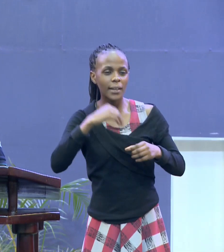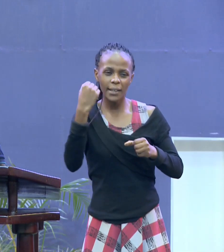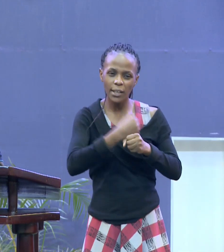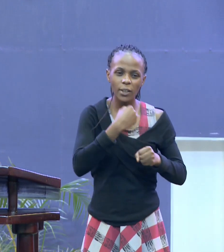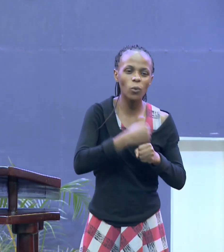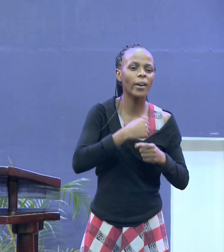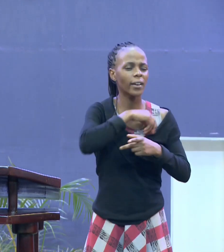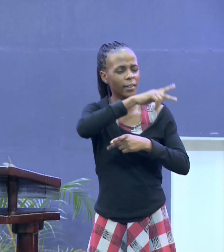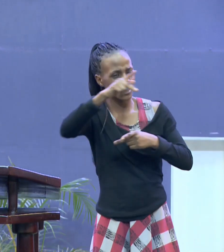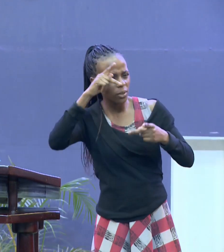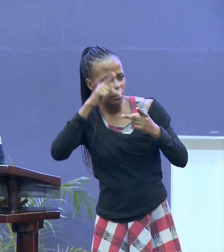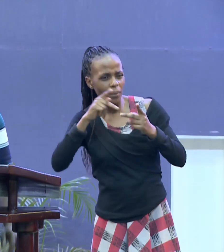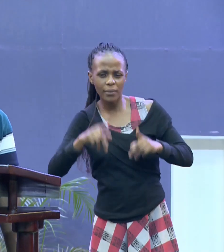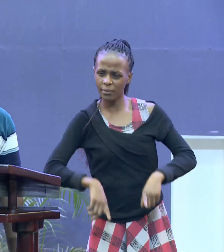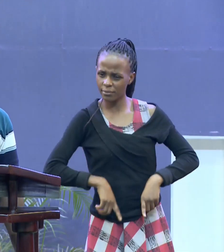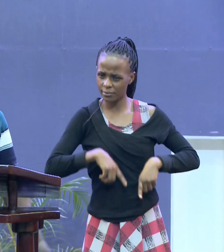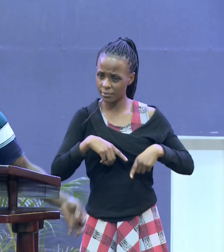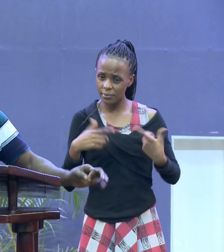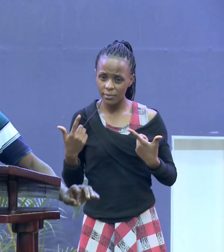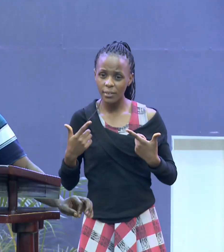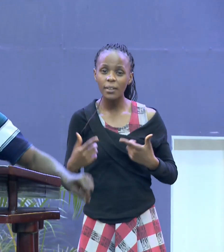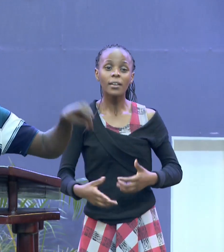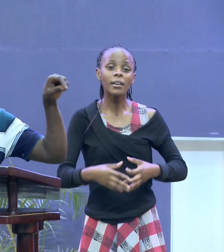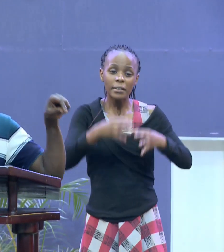that you're walking in putting your life right,